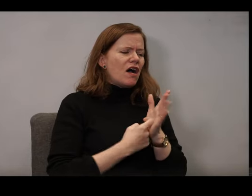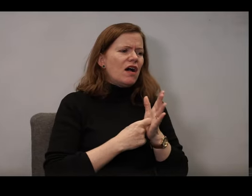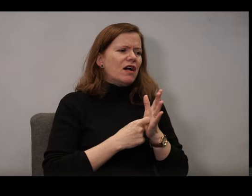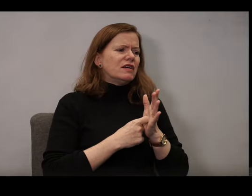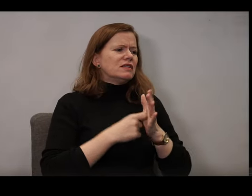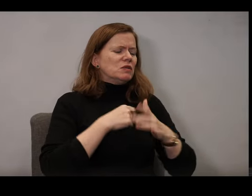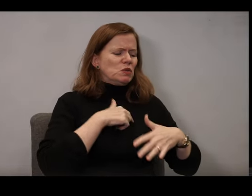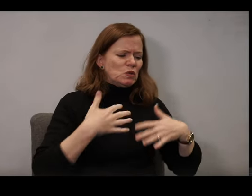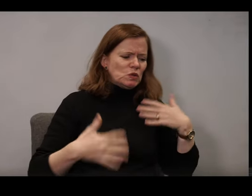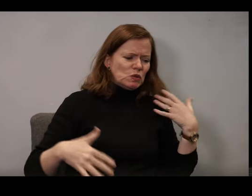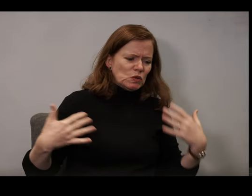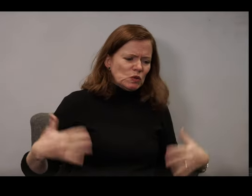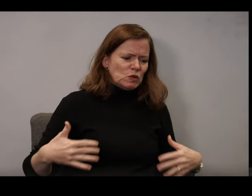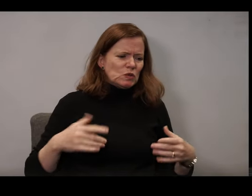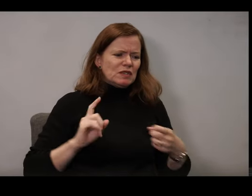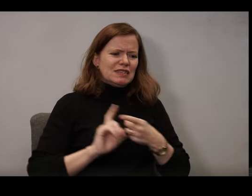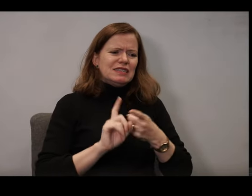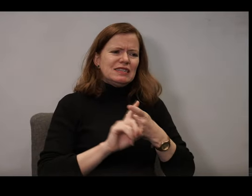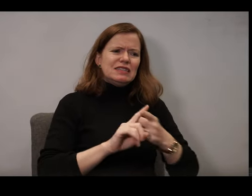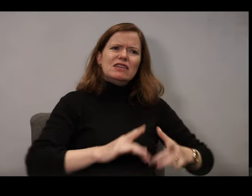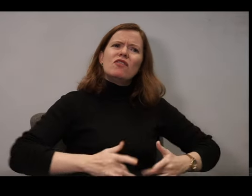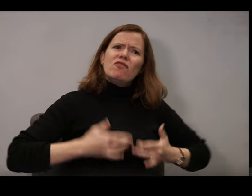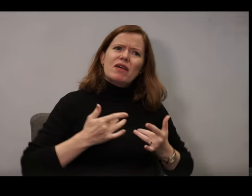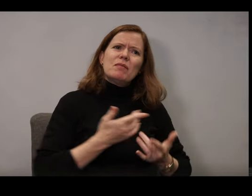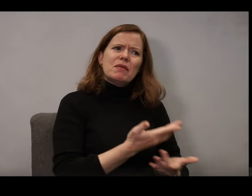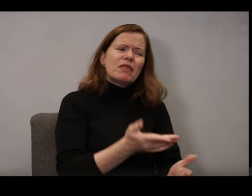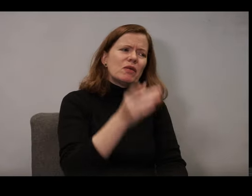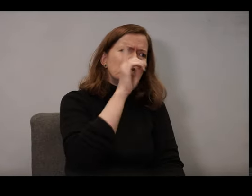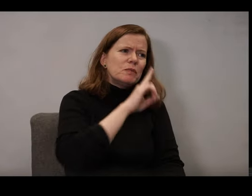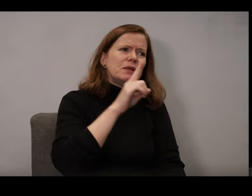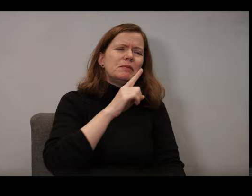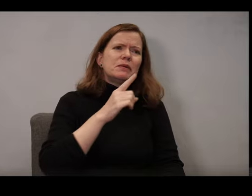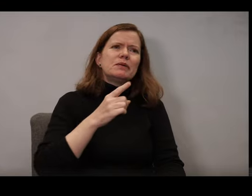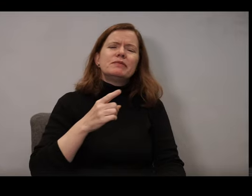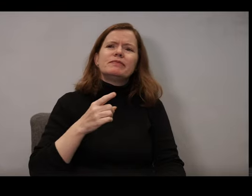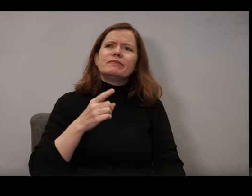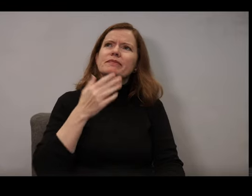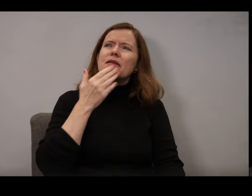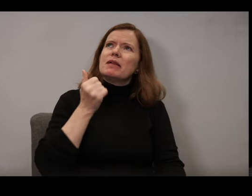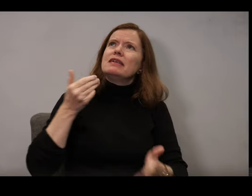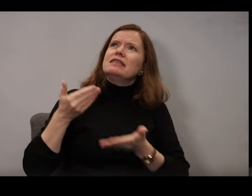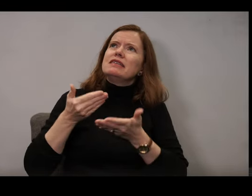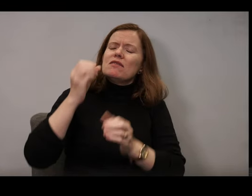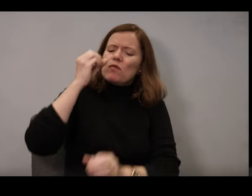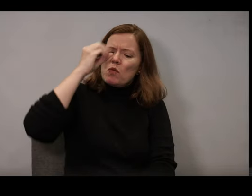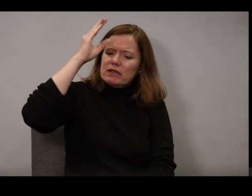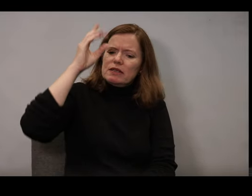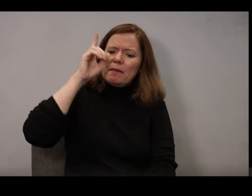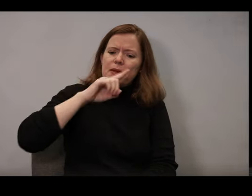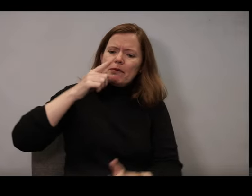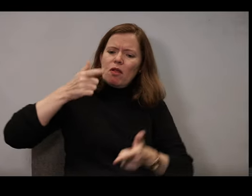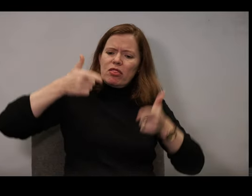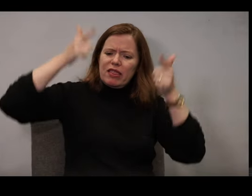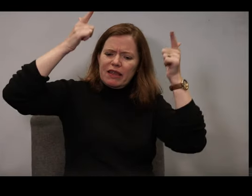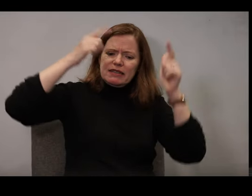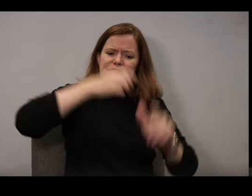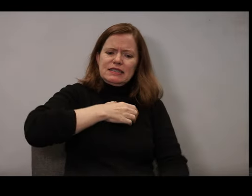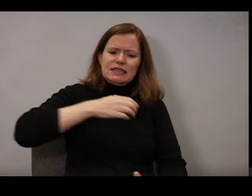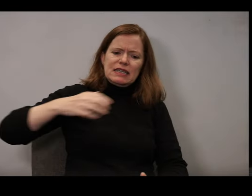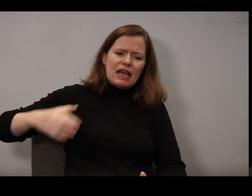nation. Give wisdom to the leaders in our communities, organizations, and our